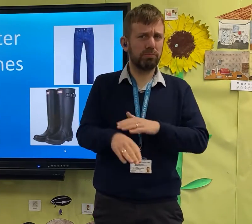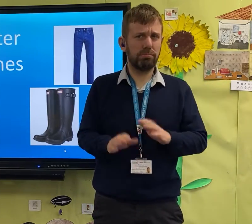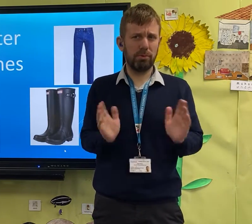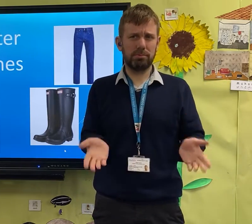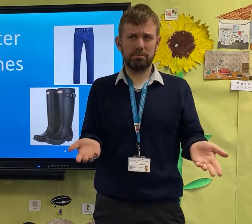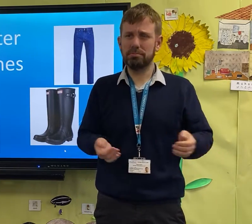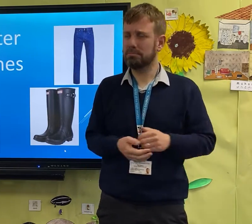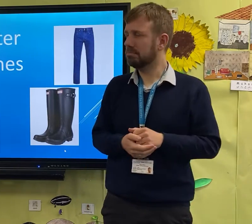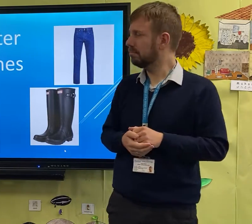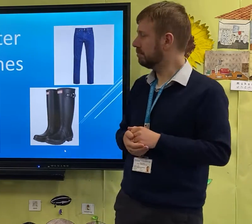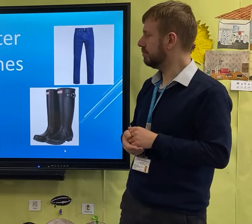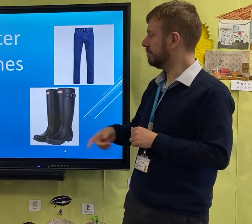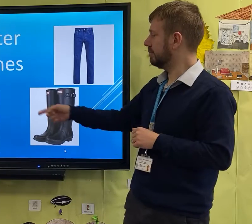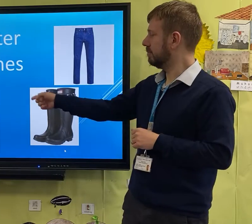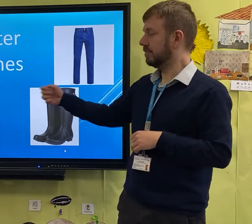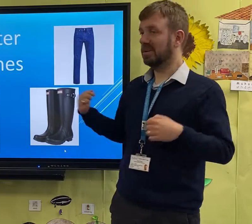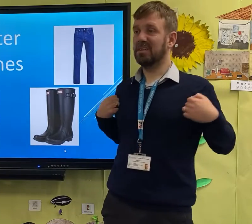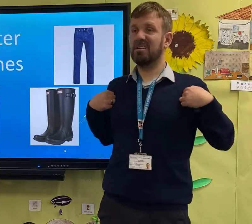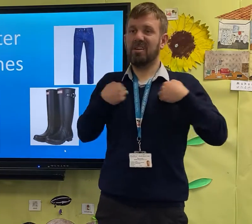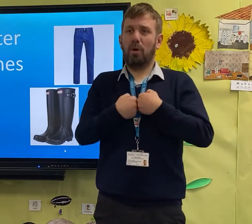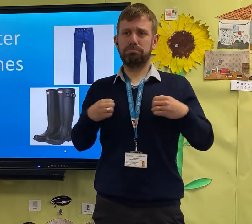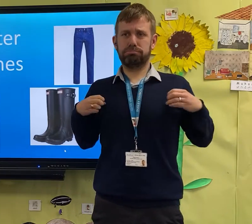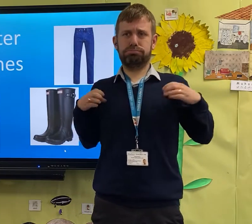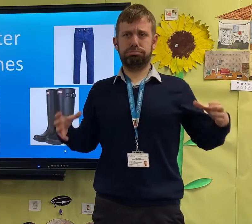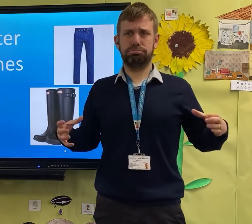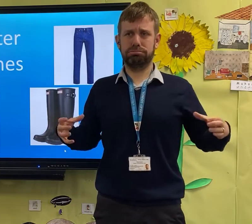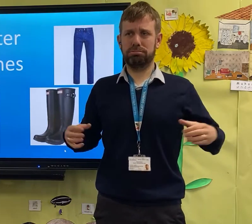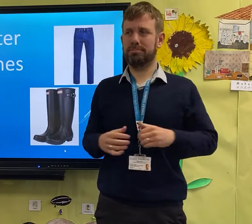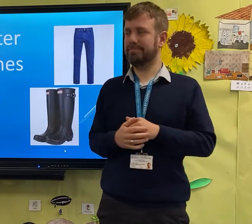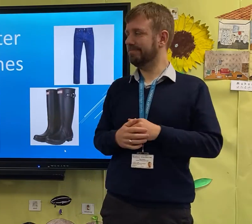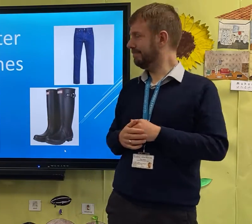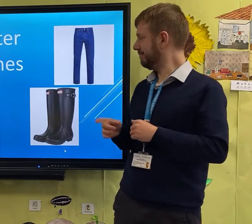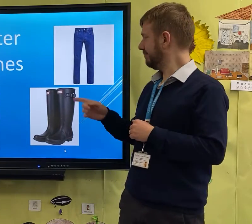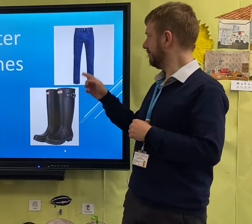Make sure you wear sensible shoes as well and a nice thick coat.